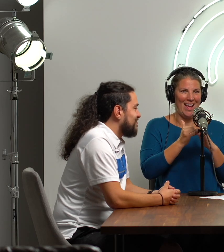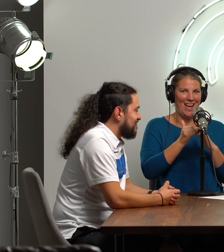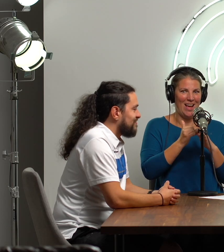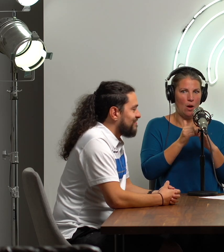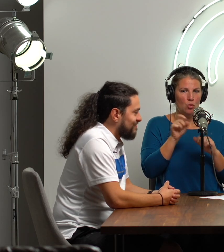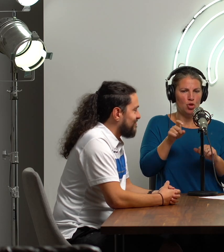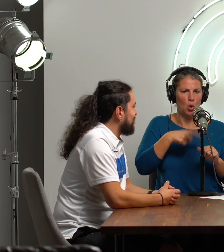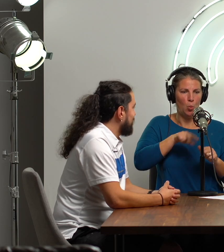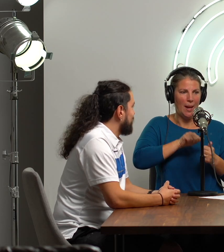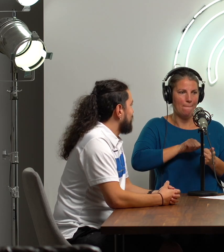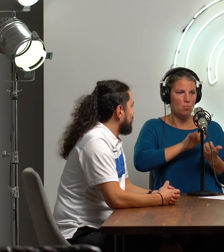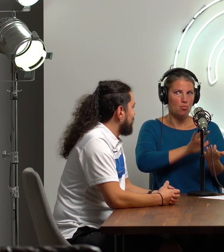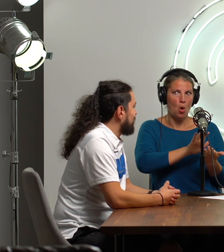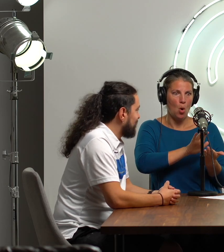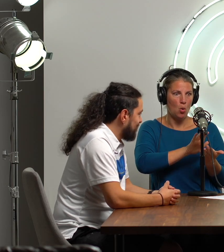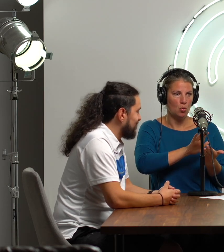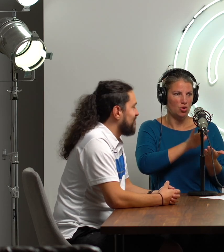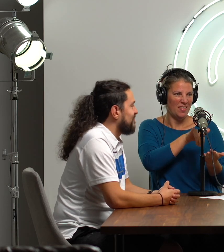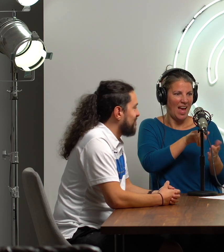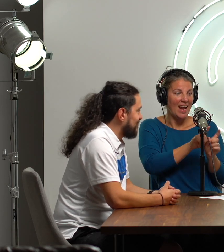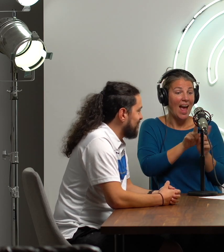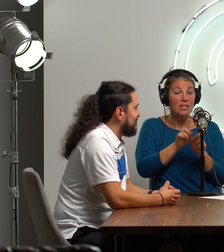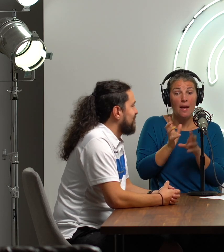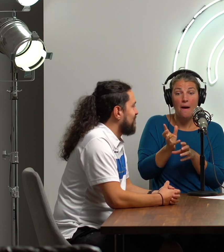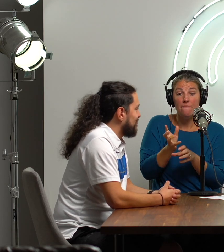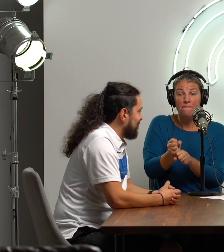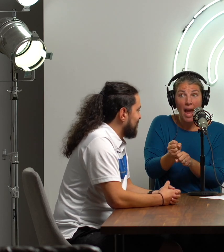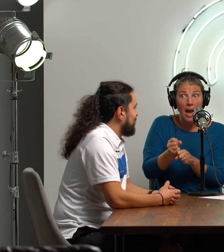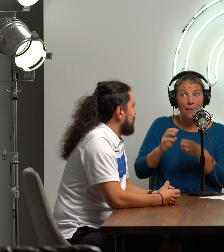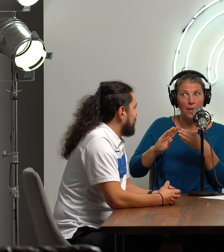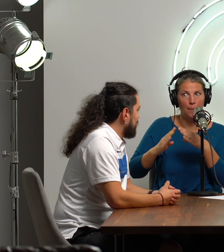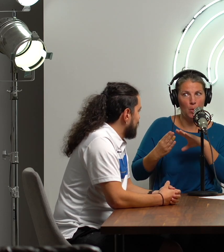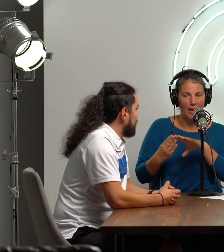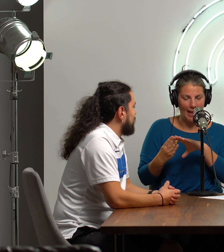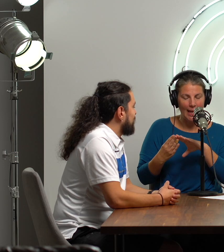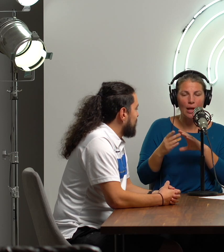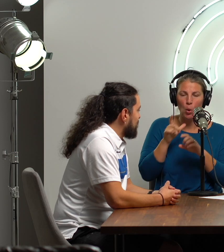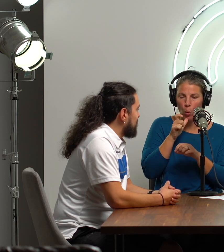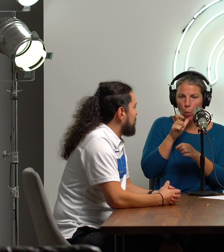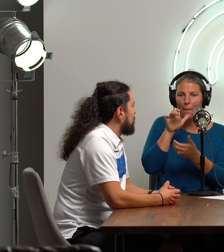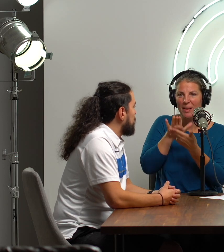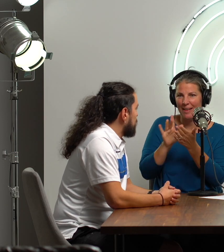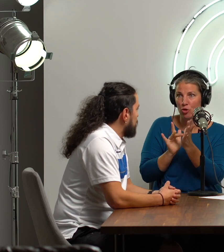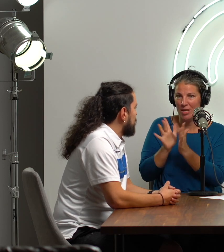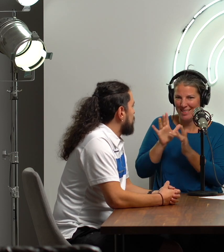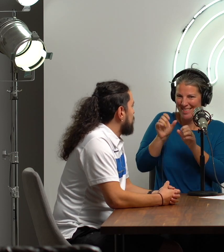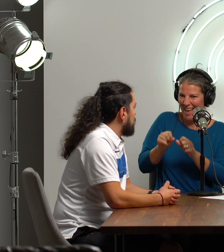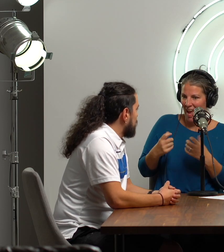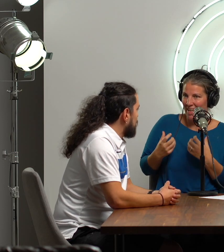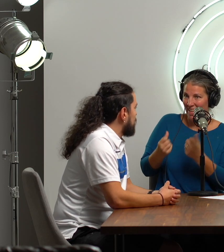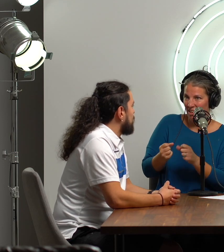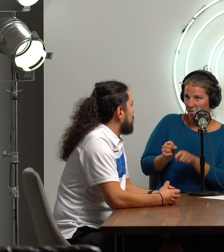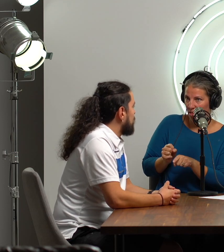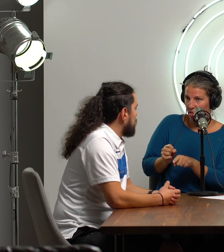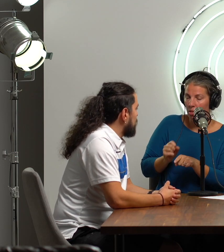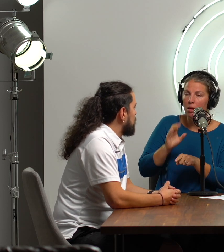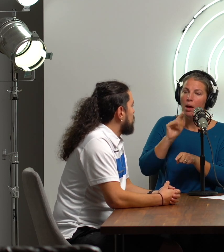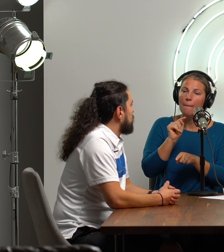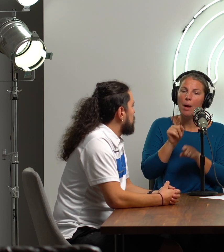we approach that as a faith community that believes jesus can do that but also in a community